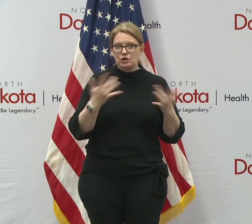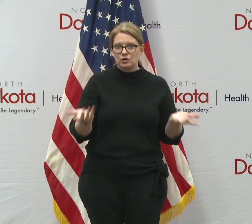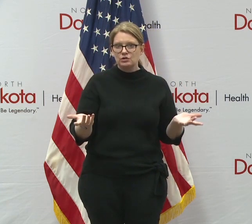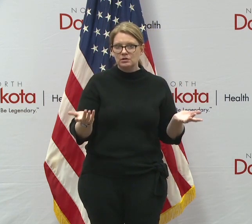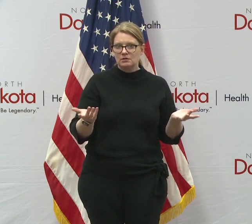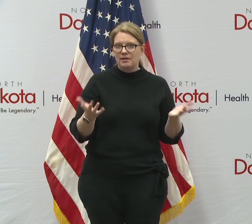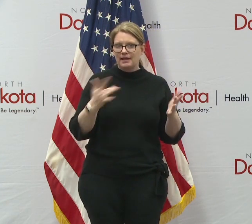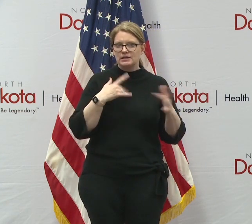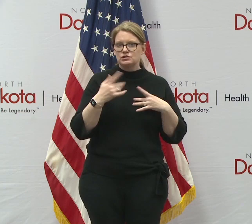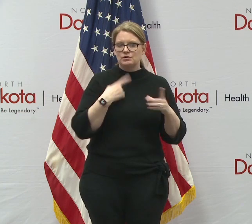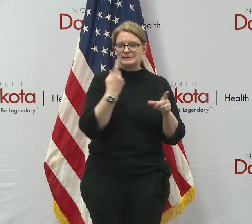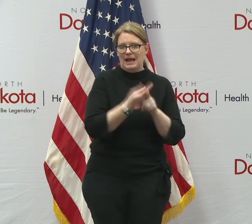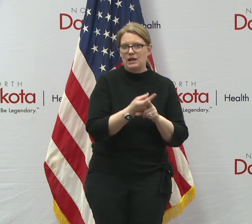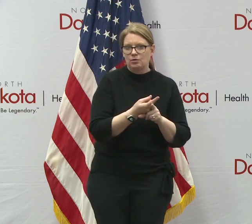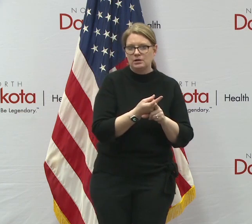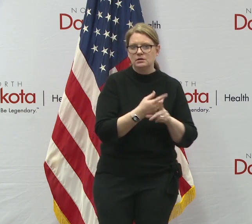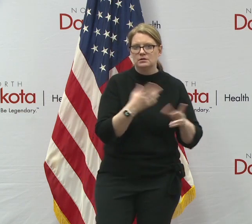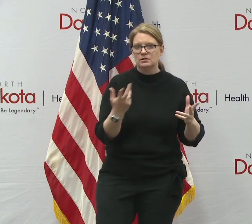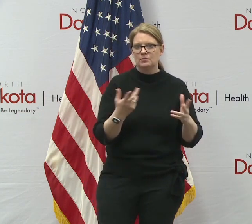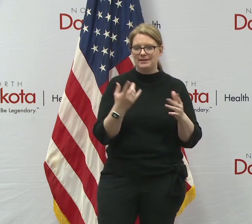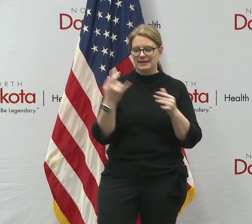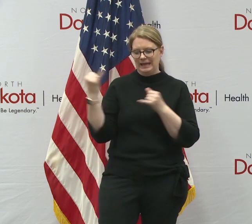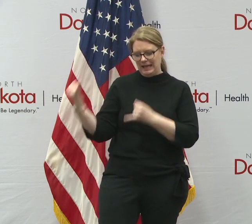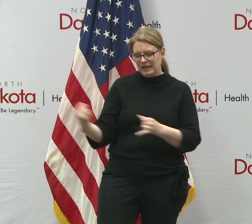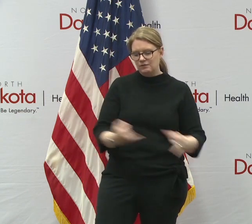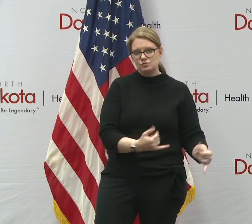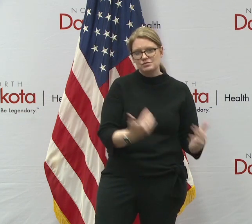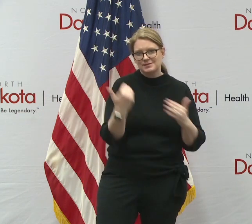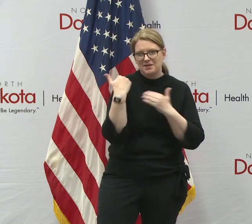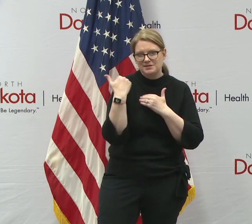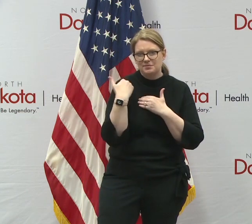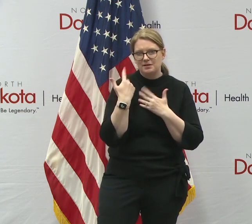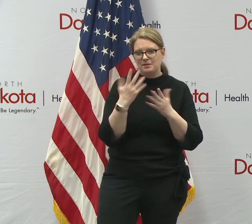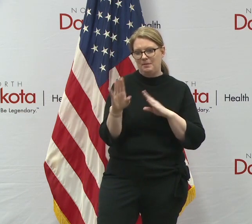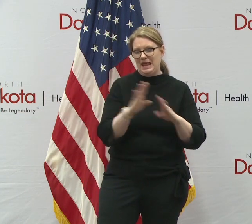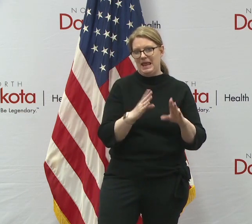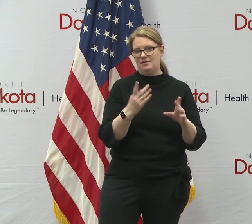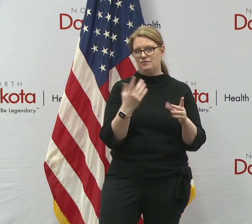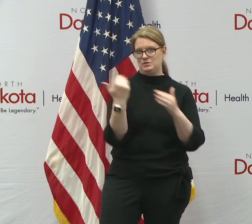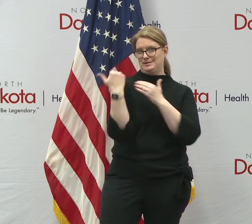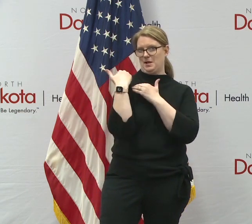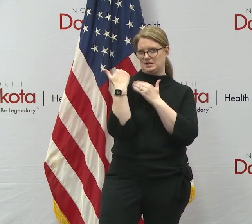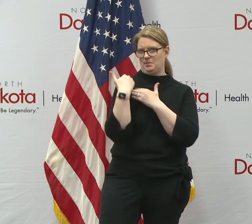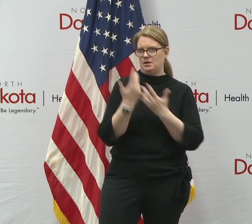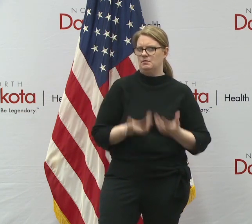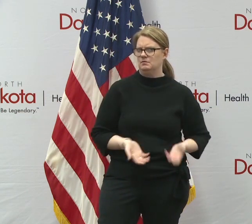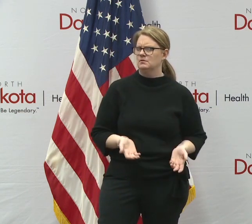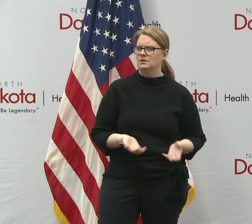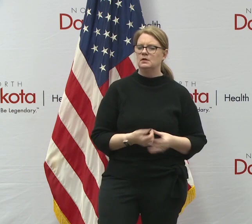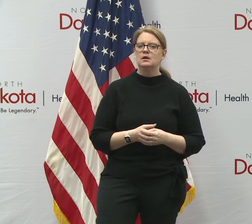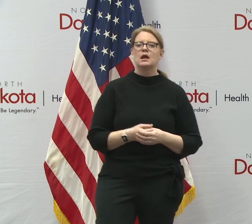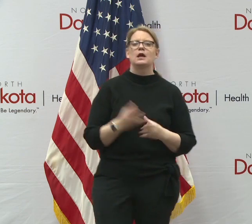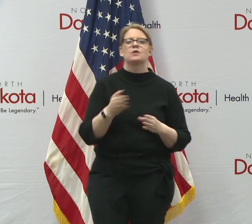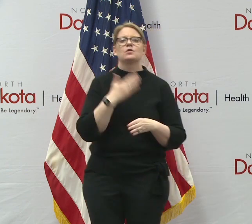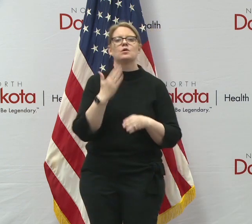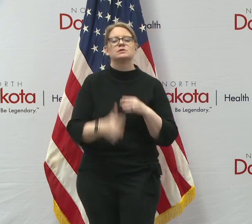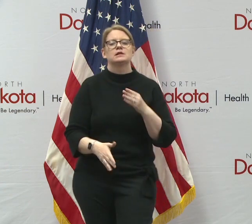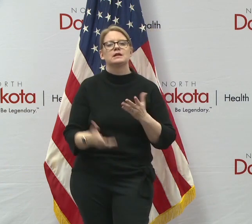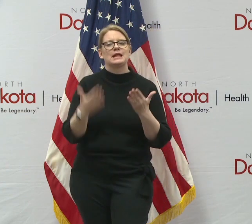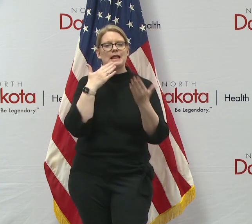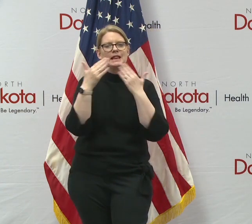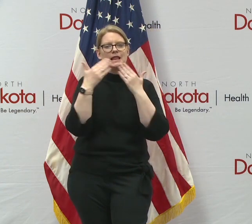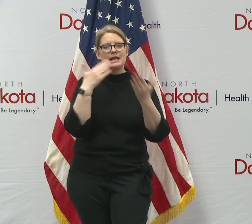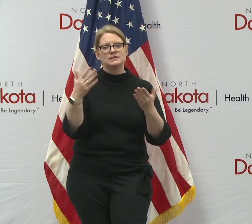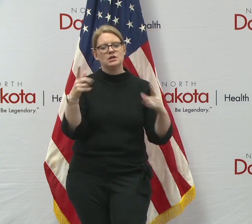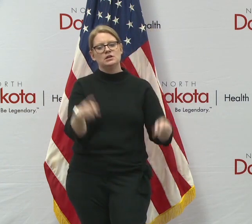concern is accurate, and let's all, with individual responsibility, act accordingly. Again, in closing today, I just want to say again,